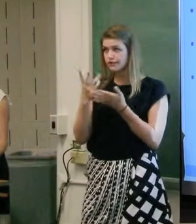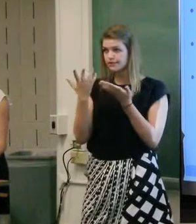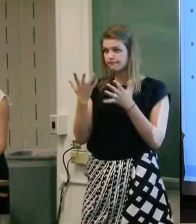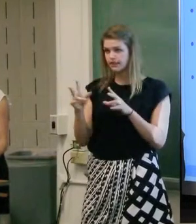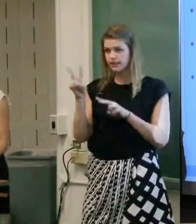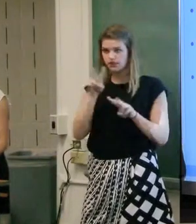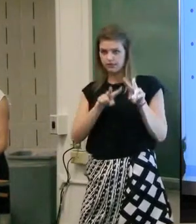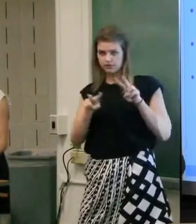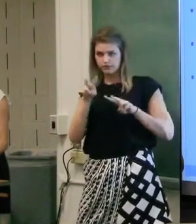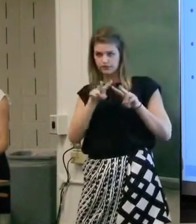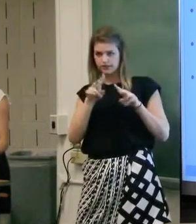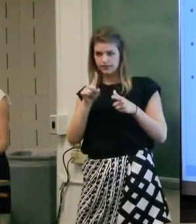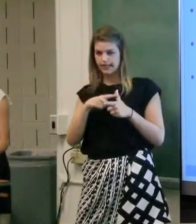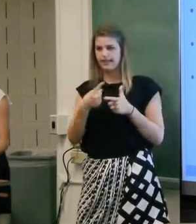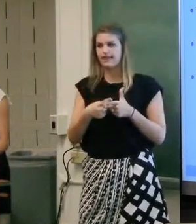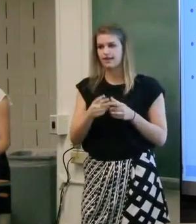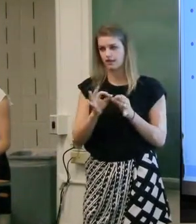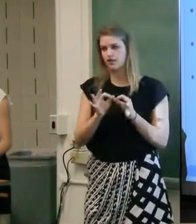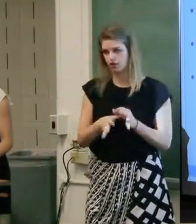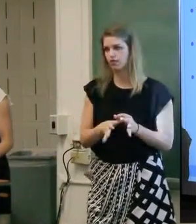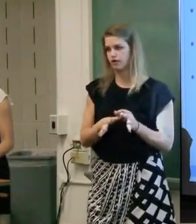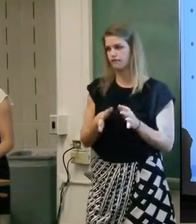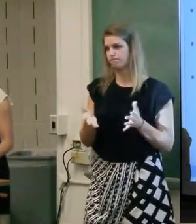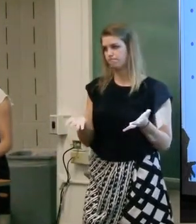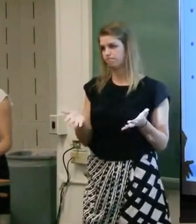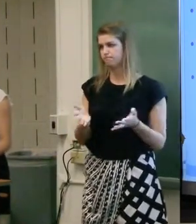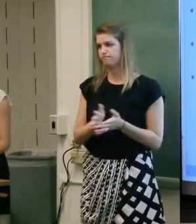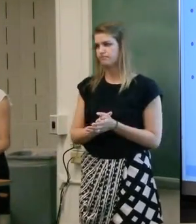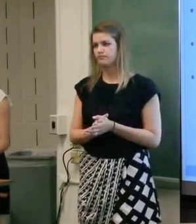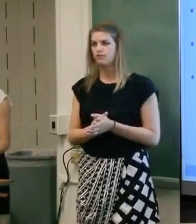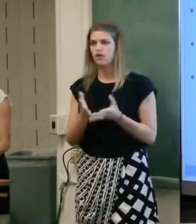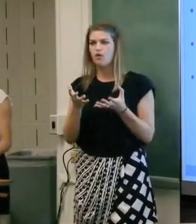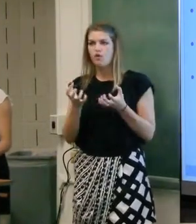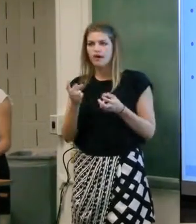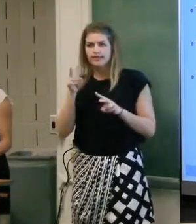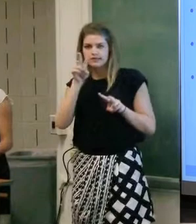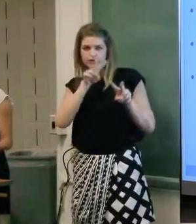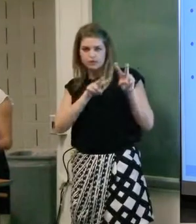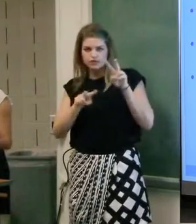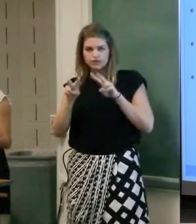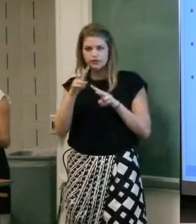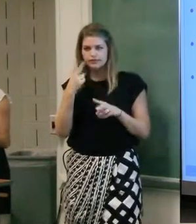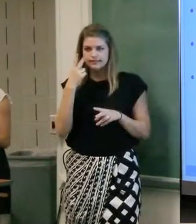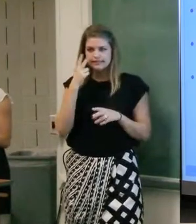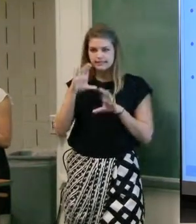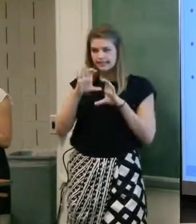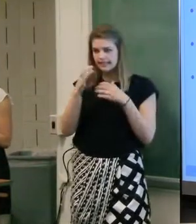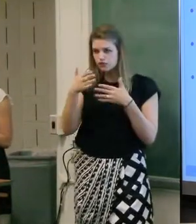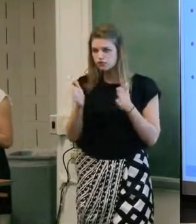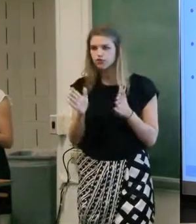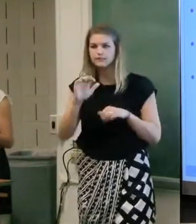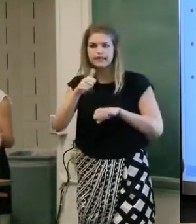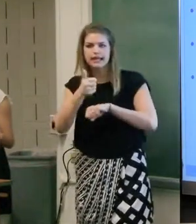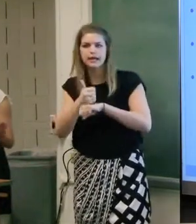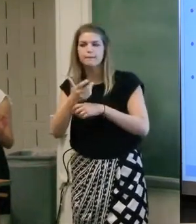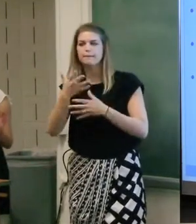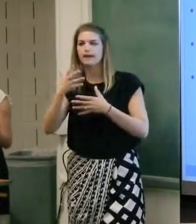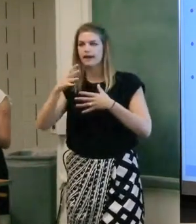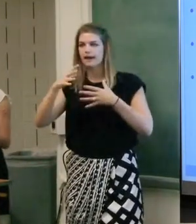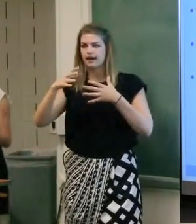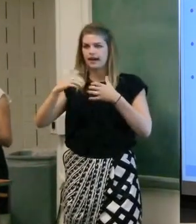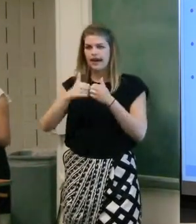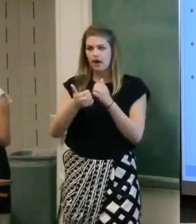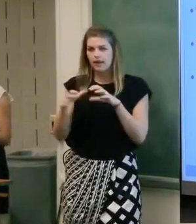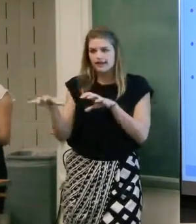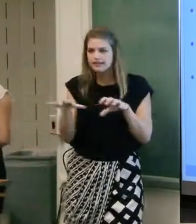of just strictly observing, and I did that just to get a feel of what the classroom is going to be like and how